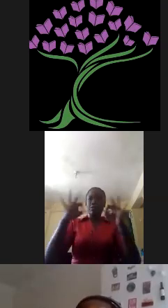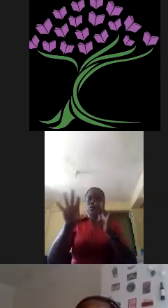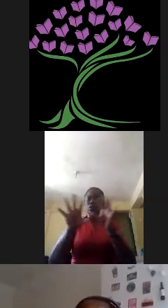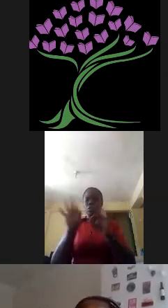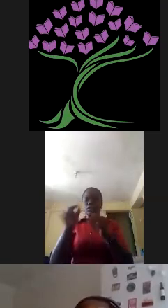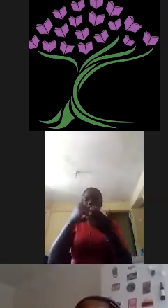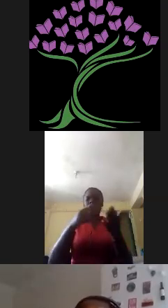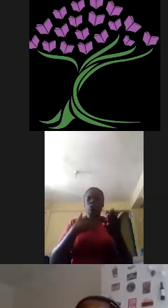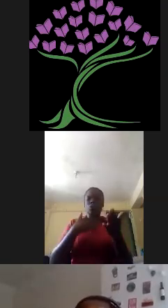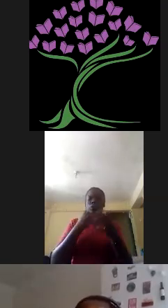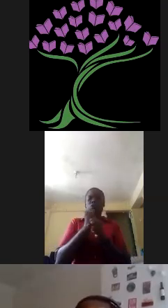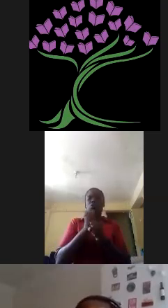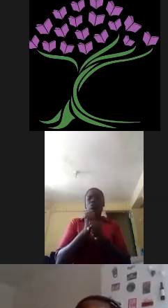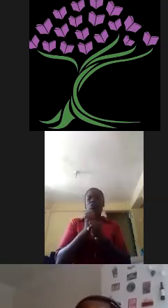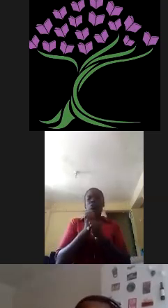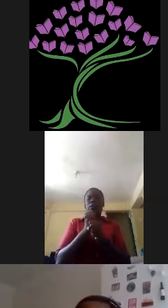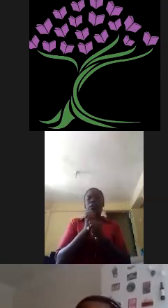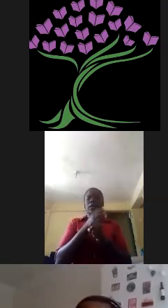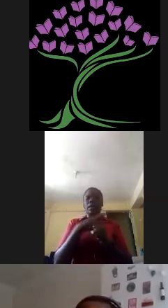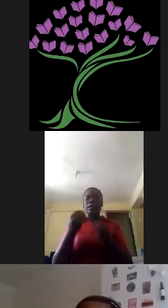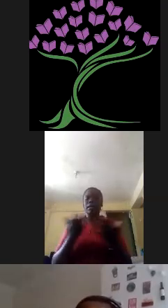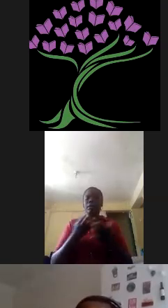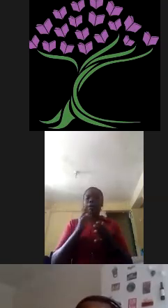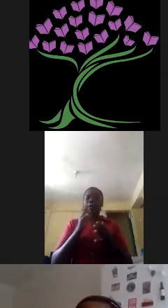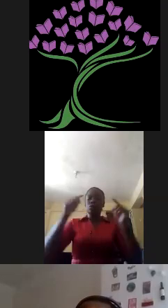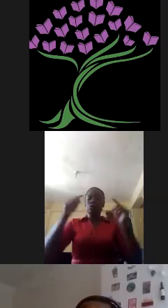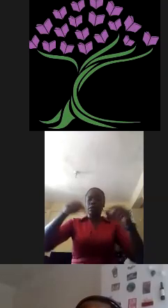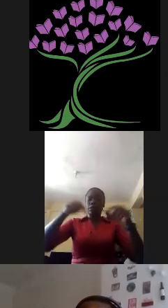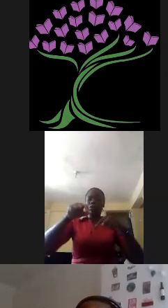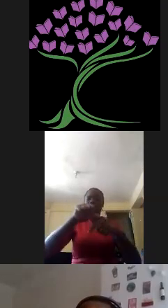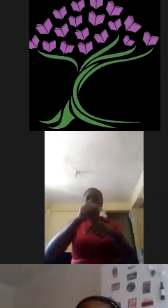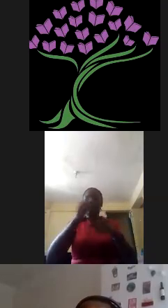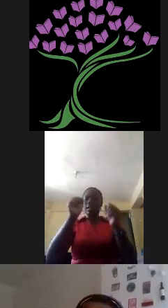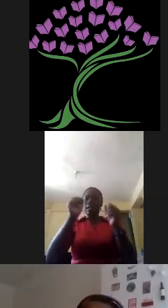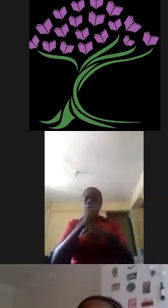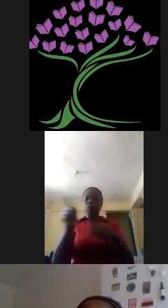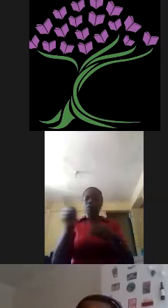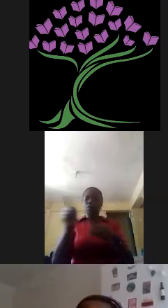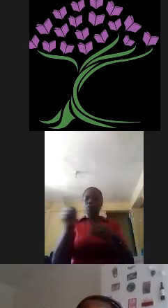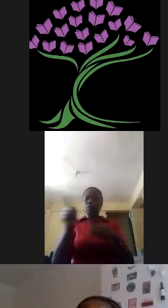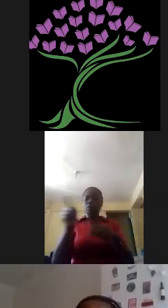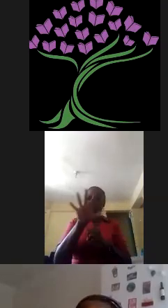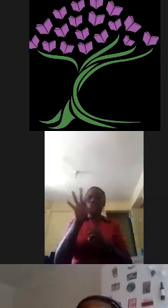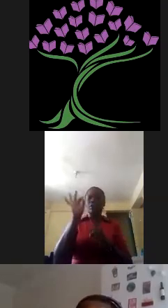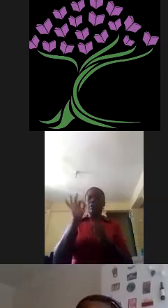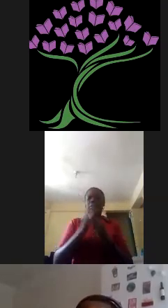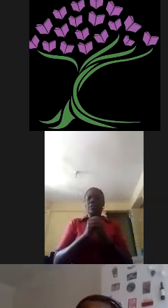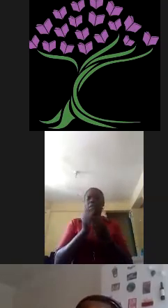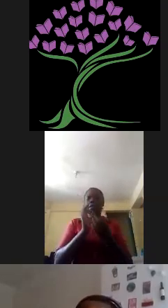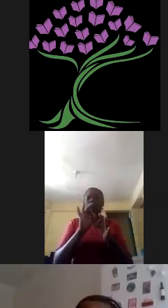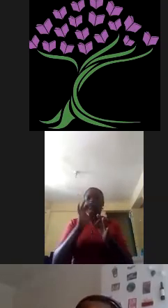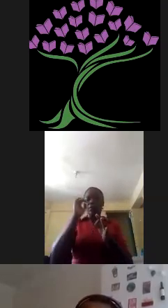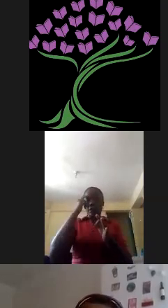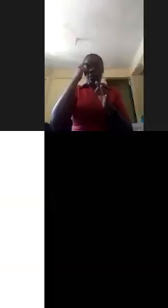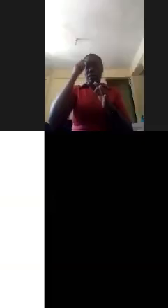do, and here we are today to enable you to make that choice. Yeah, if you think it's a wise choice